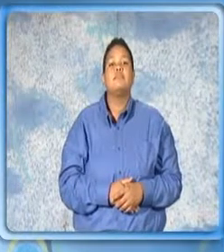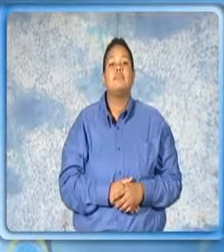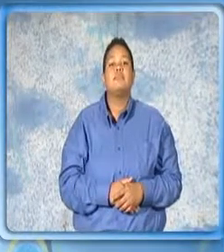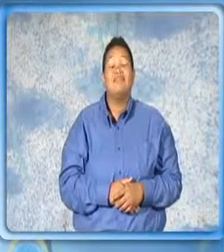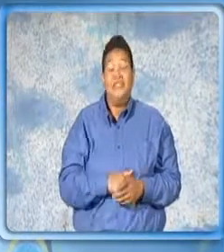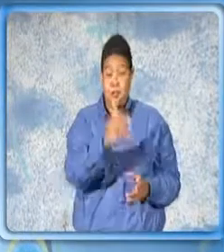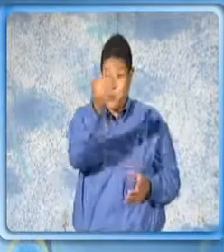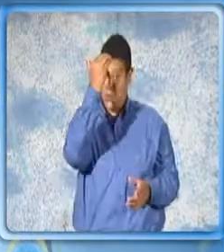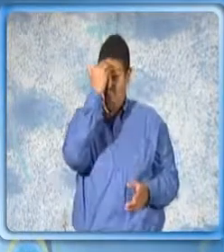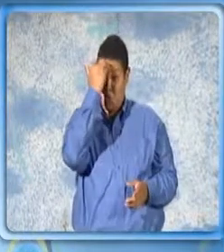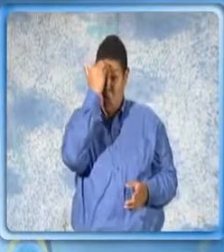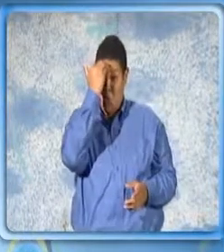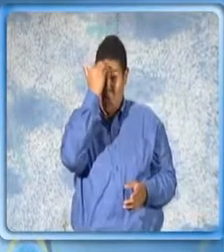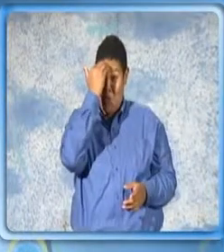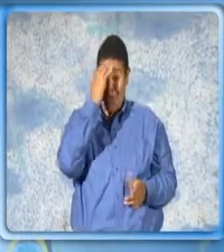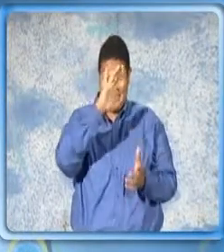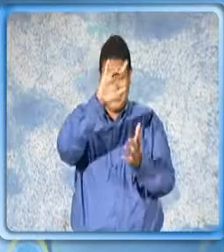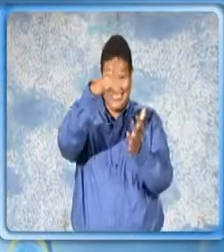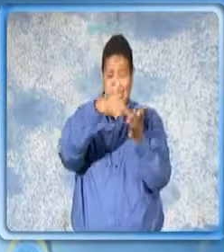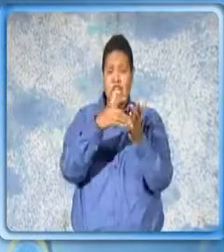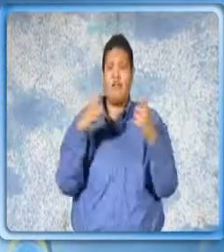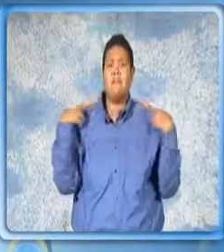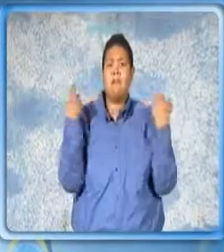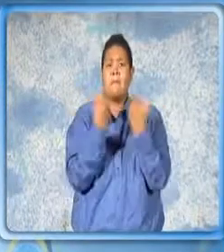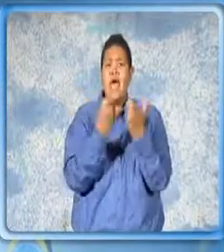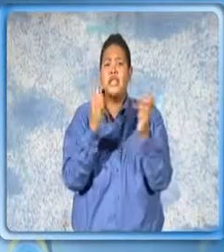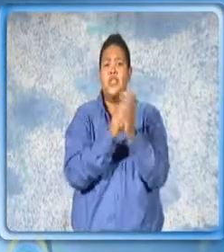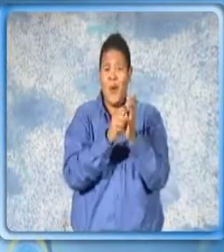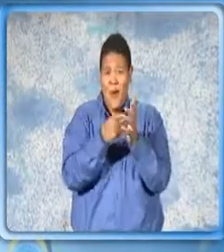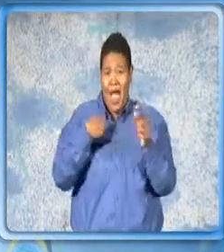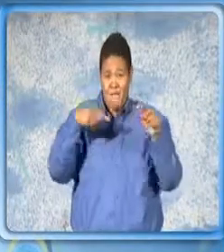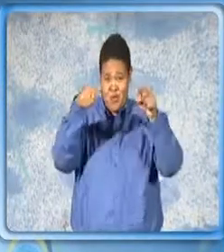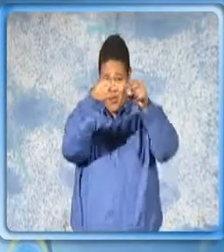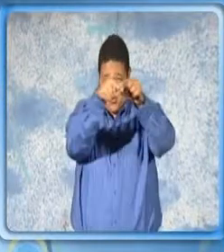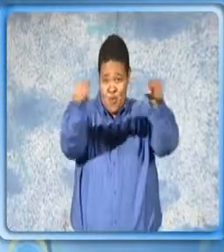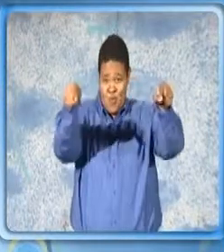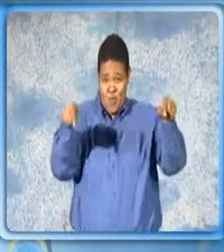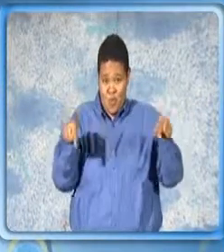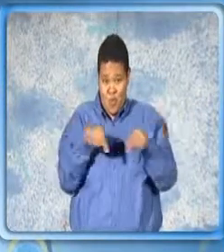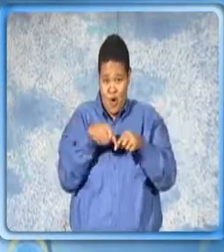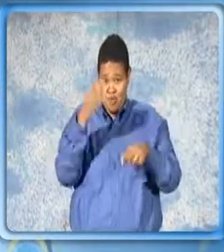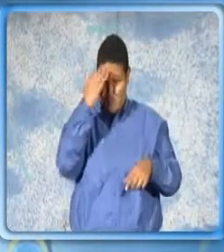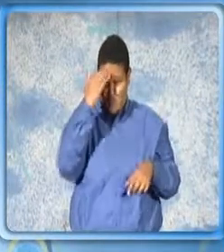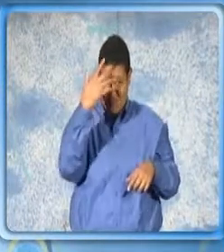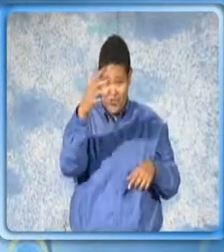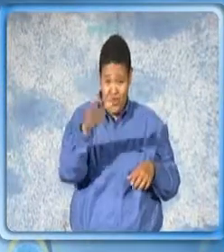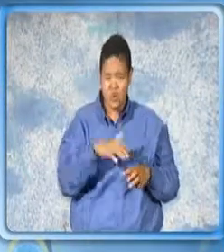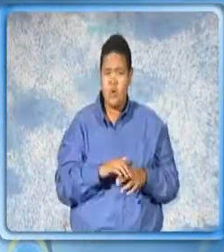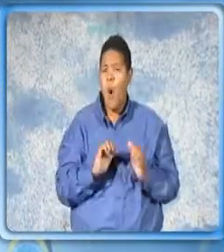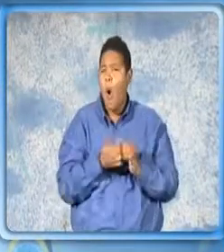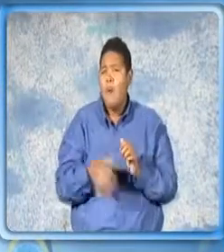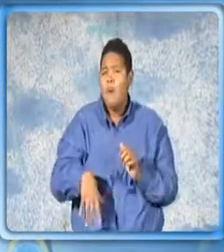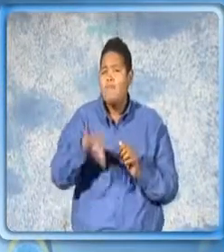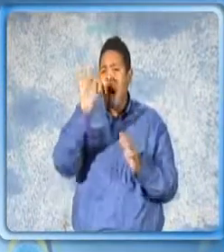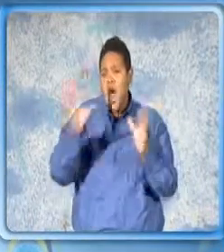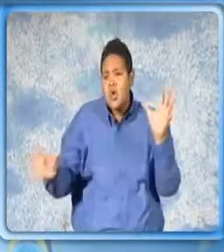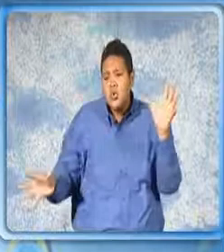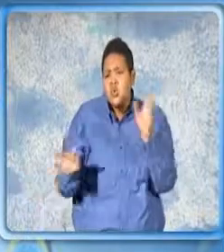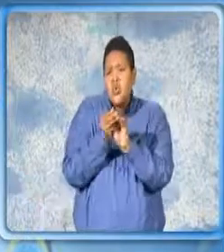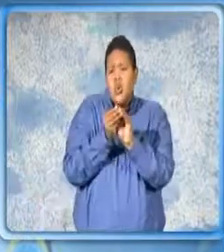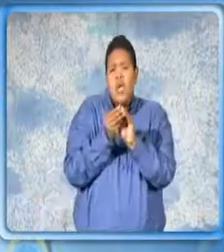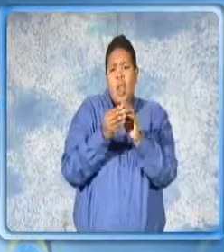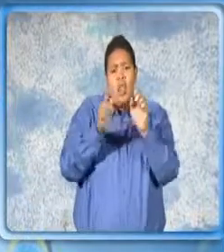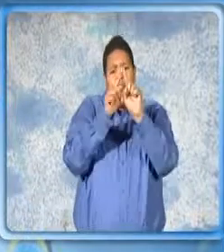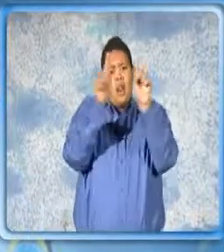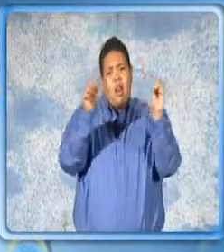Did you know that in the center of Spanish Town, there is actually a square? How would we find the total distance around it,